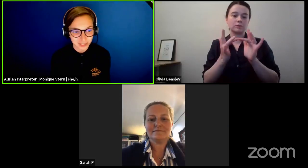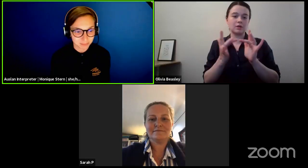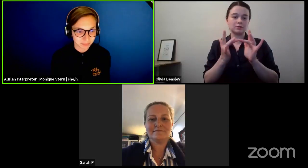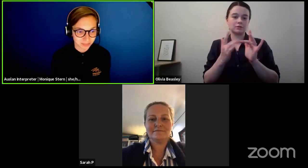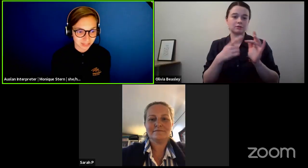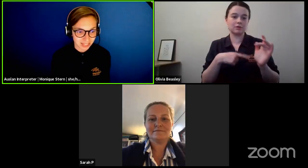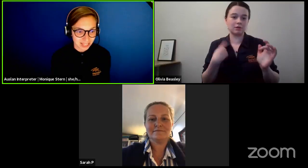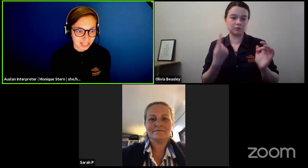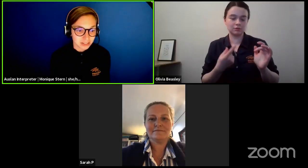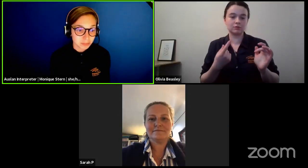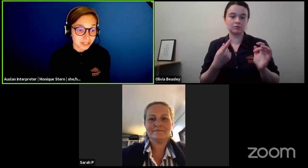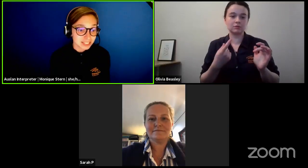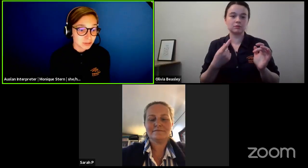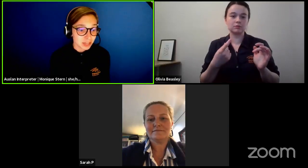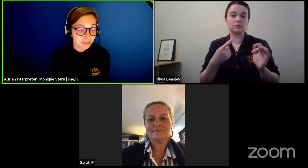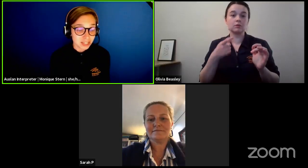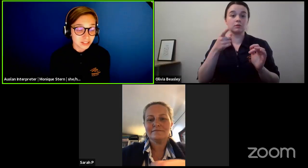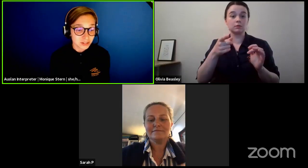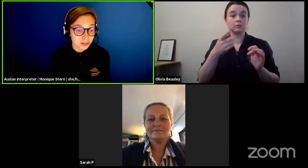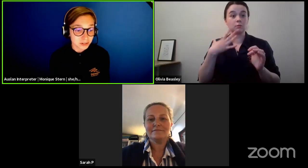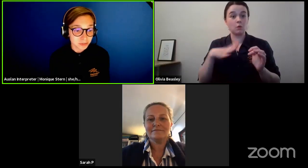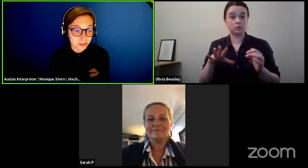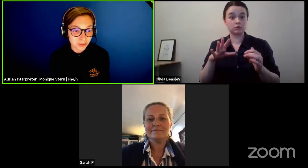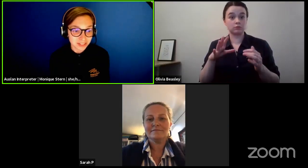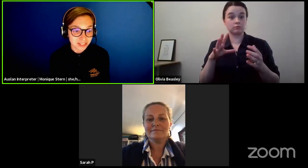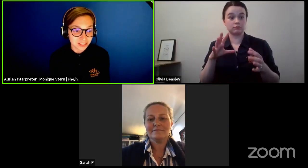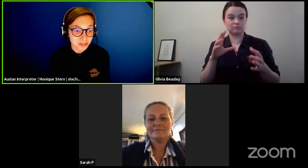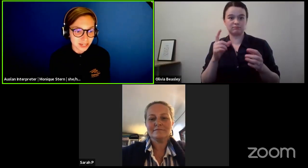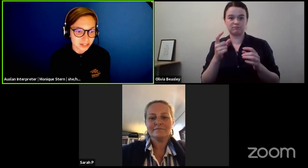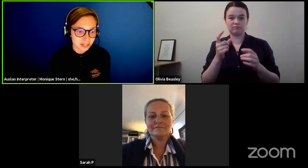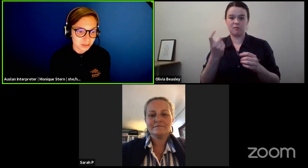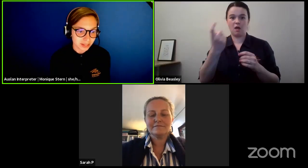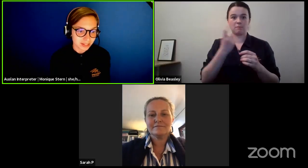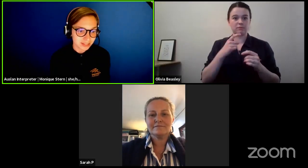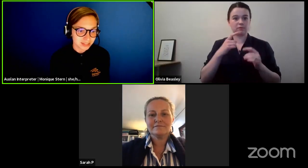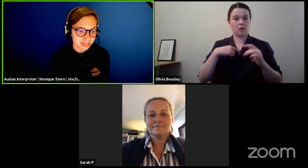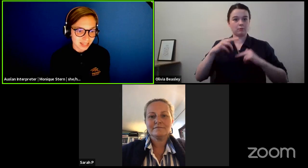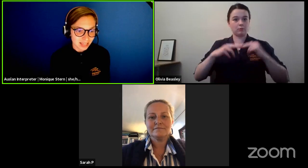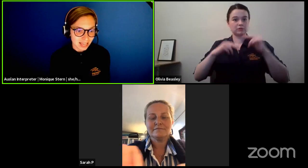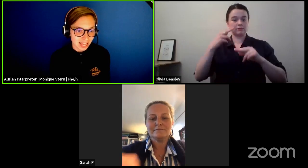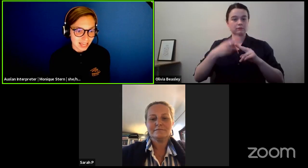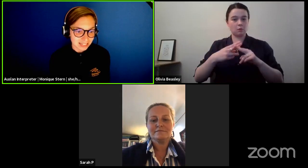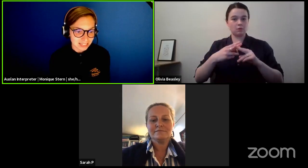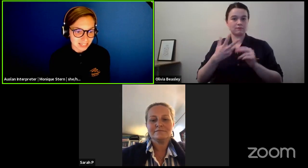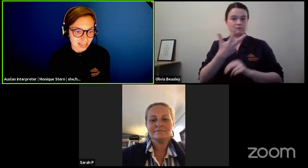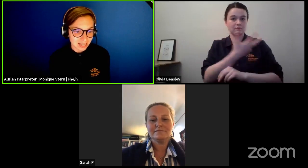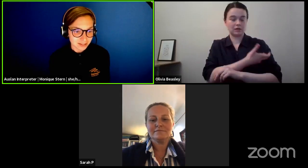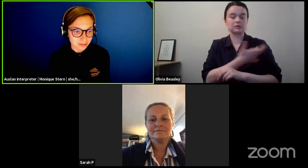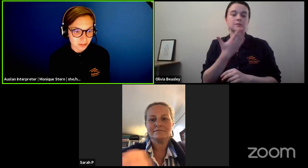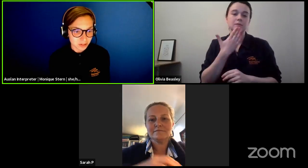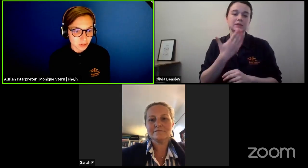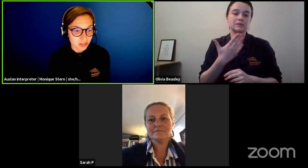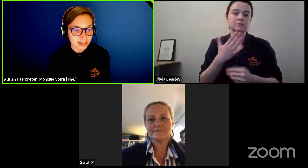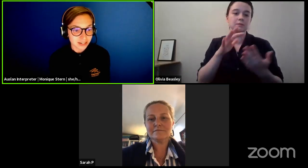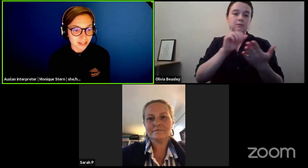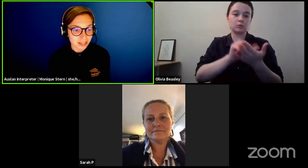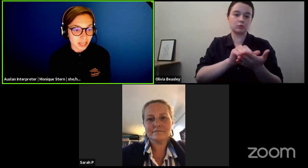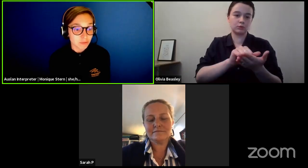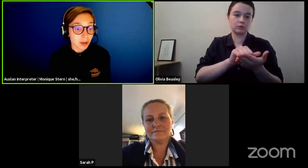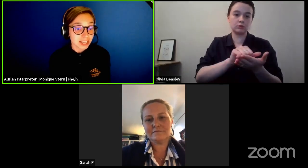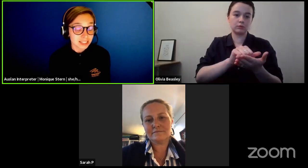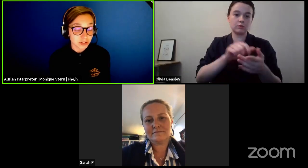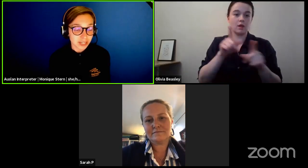in the flesh. So please, if you have any concerns or further questions, do get in touch with us. And you